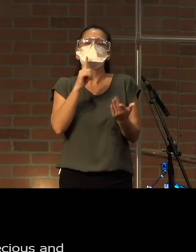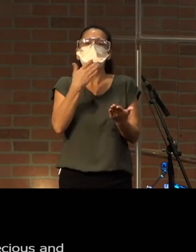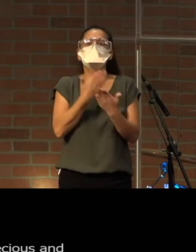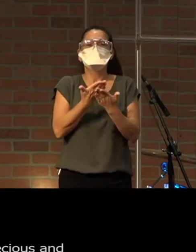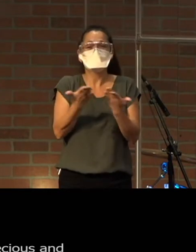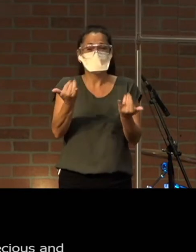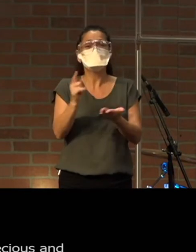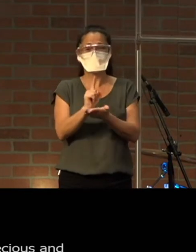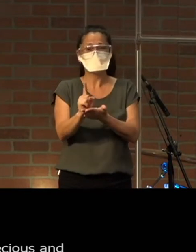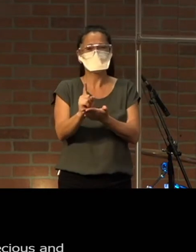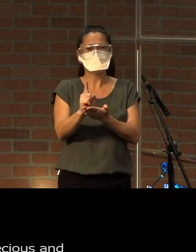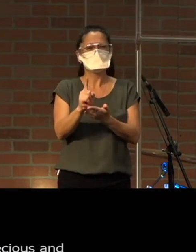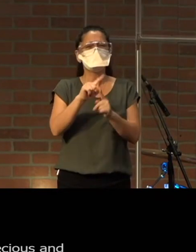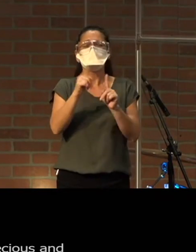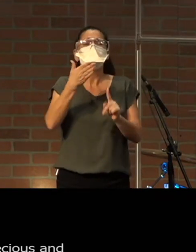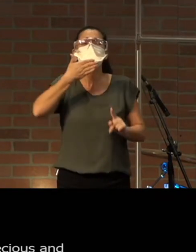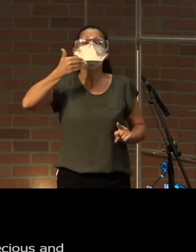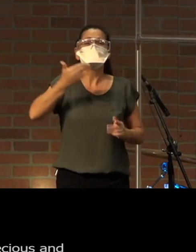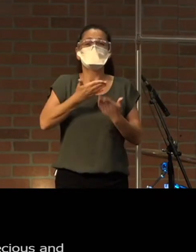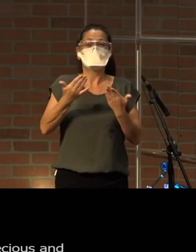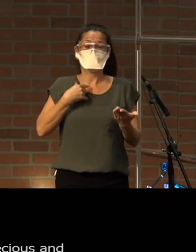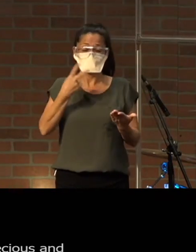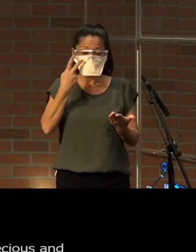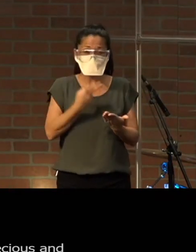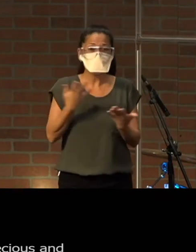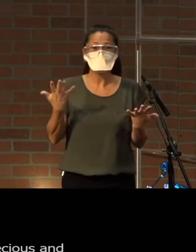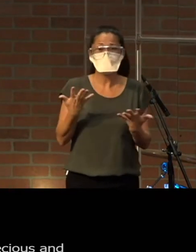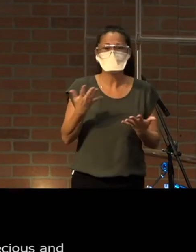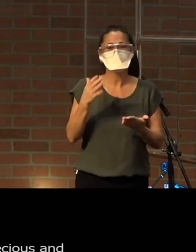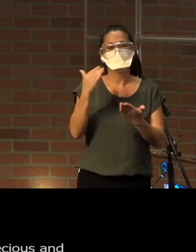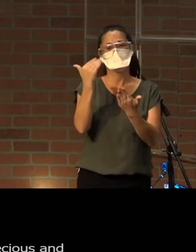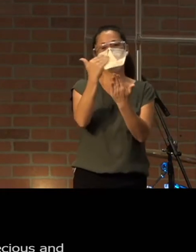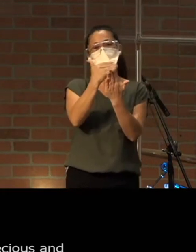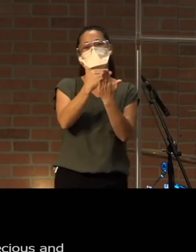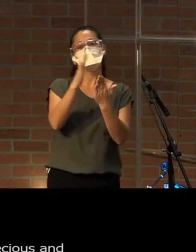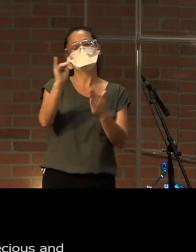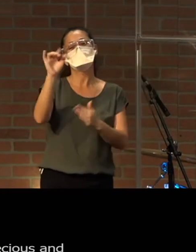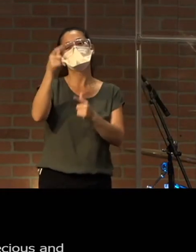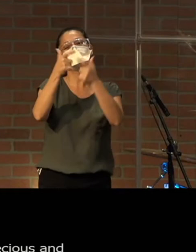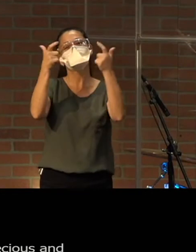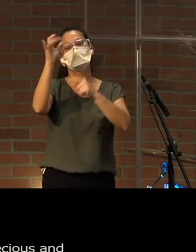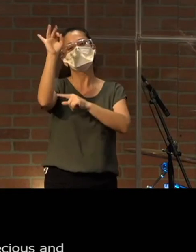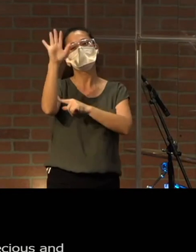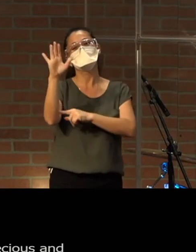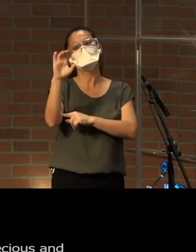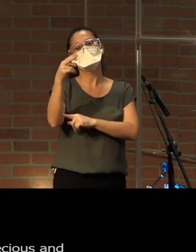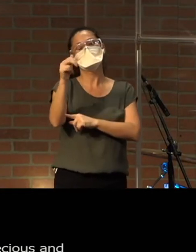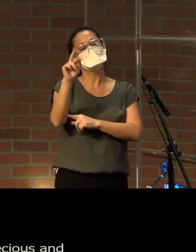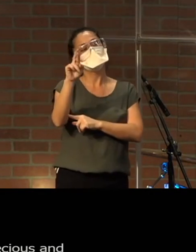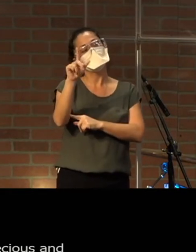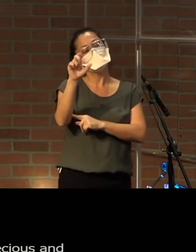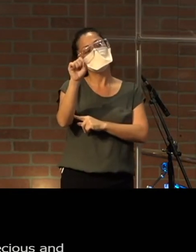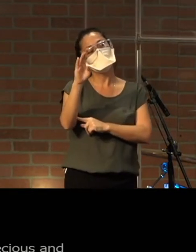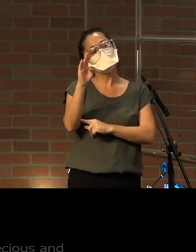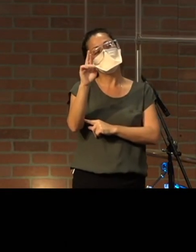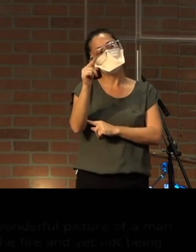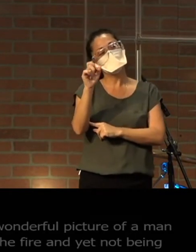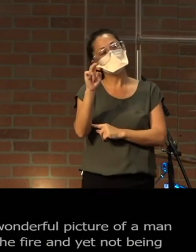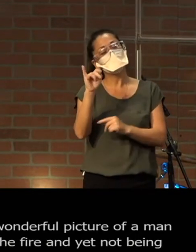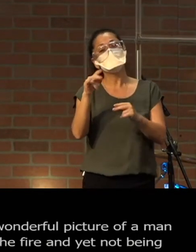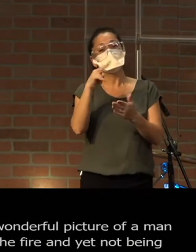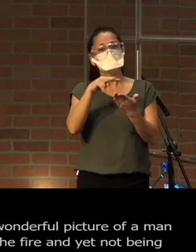week, but maybe the best thing I came across was this paragraph by the great preacher, Charles Spurgeon, who